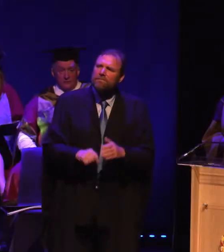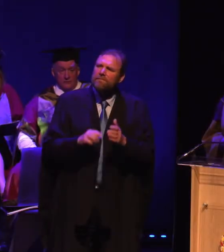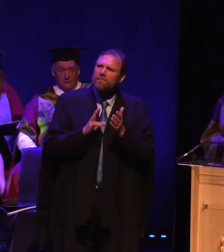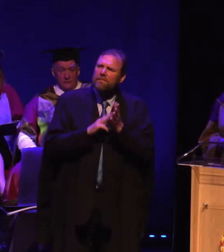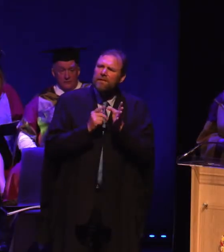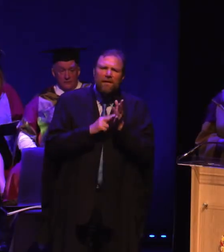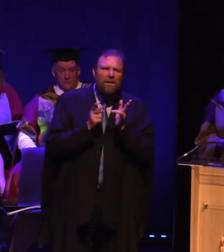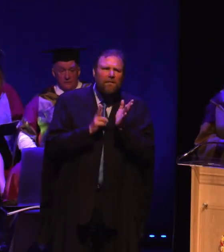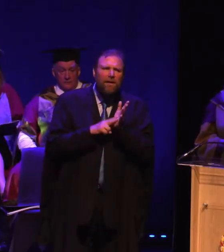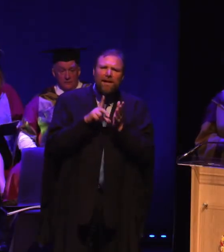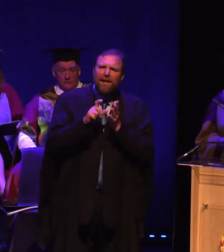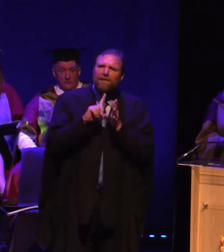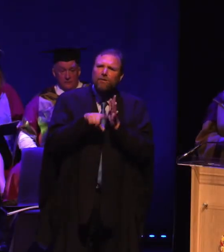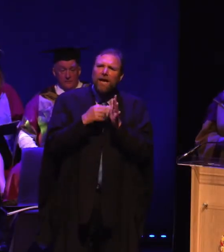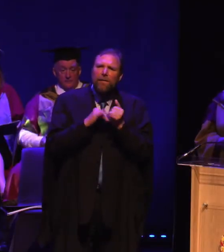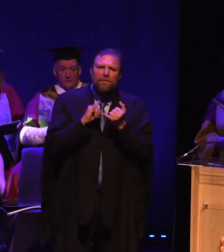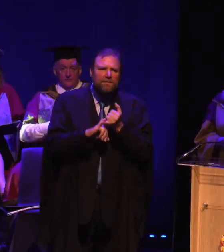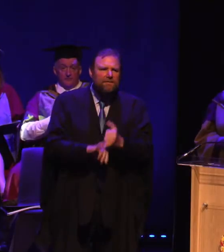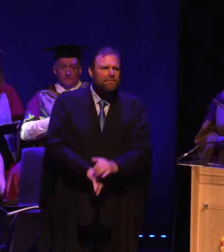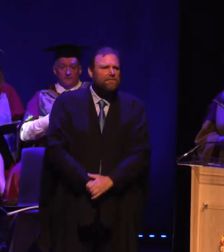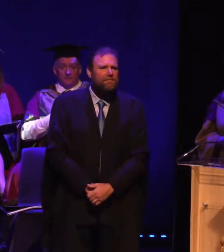Manon Flair James.